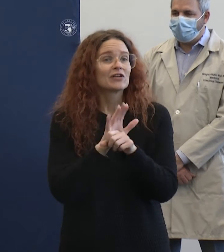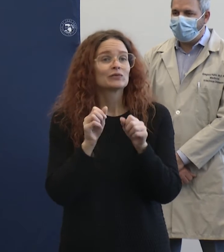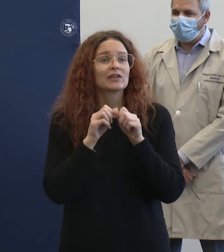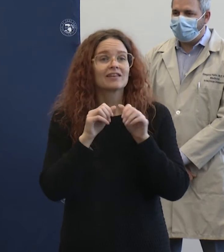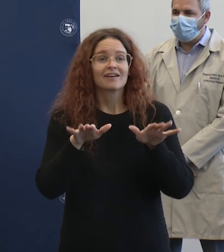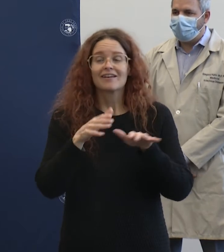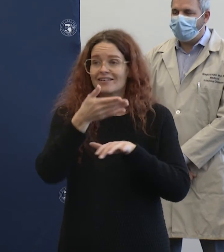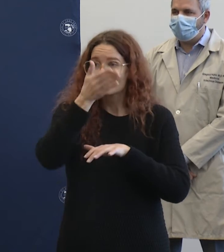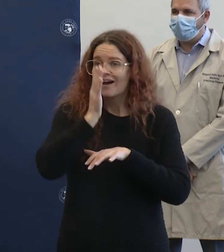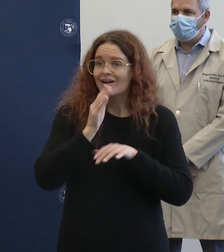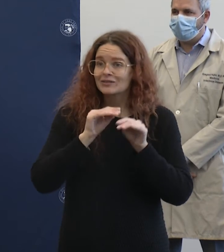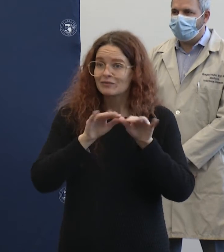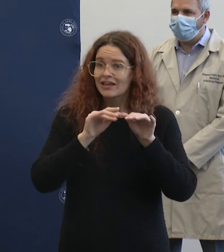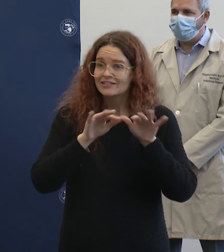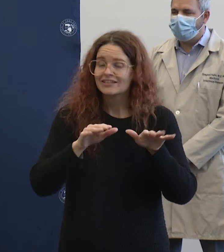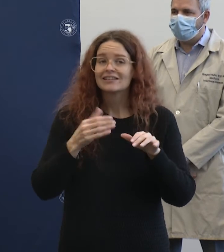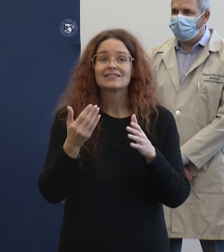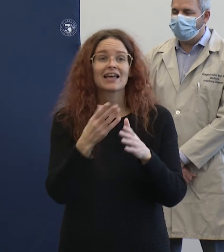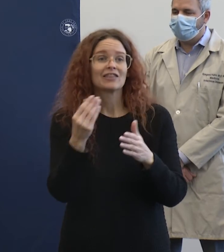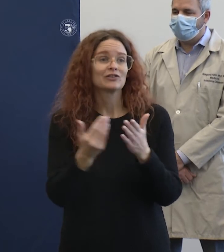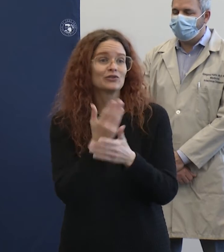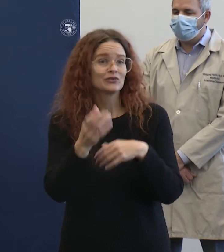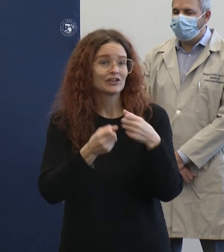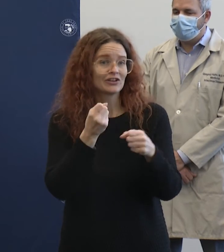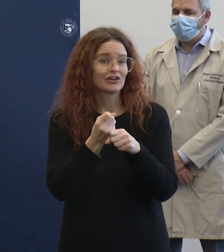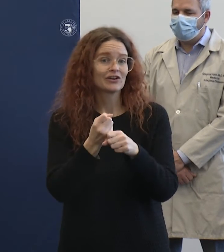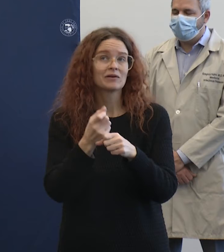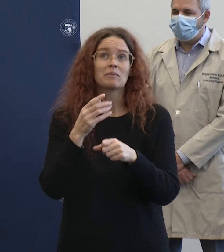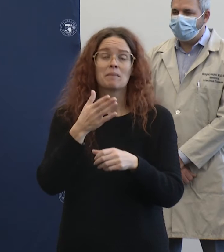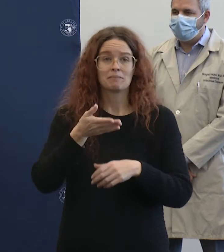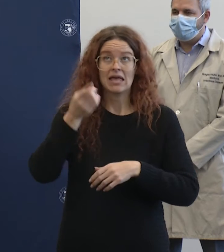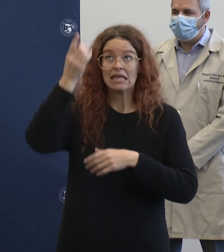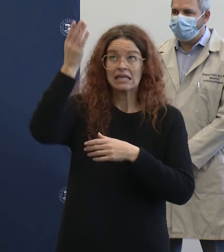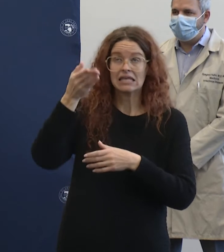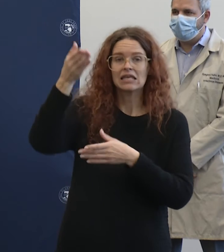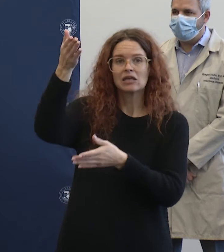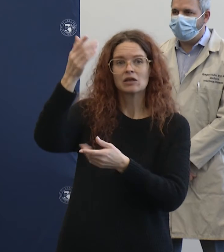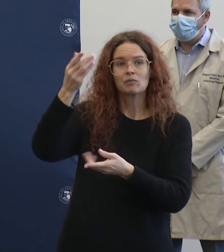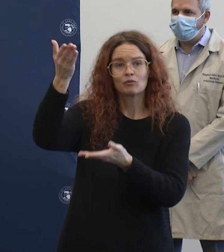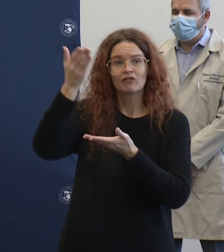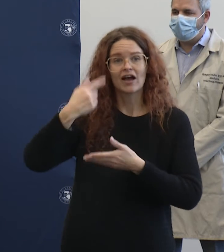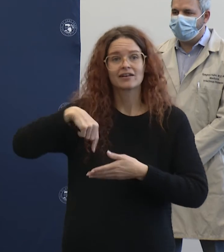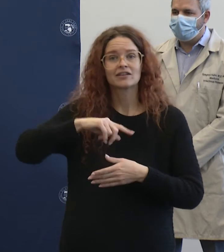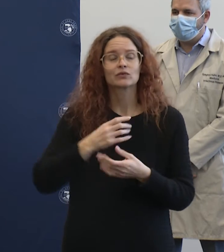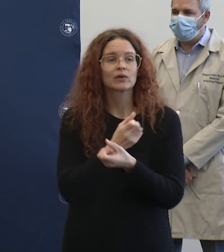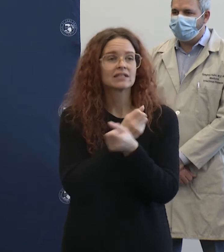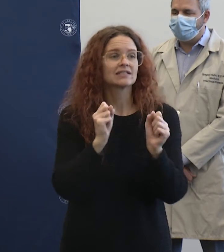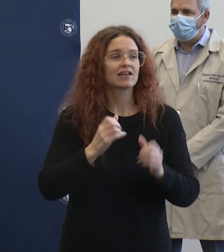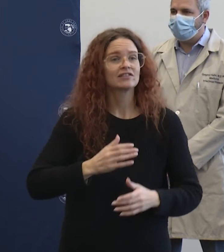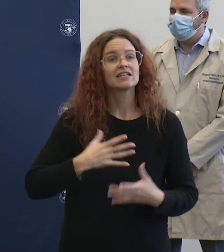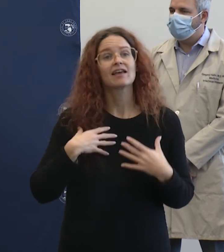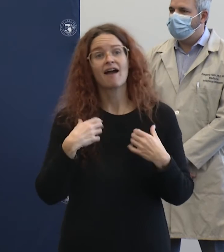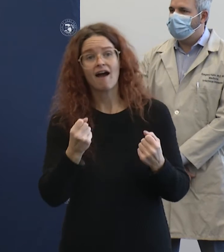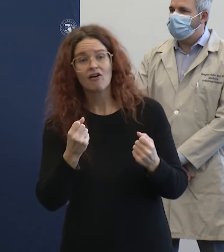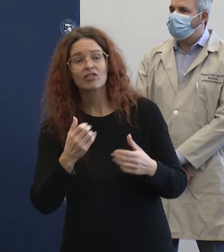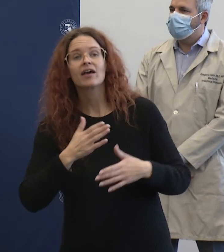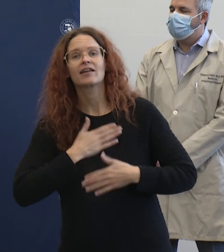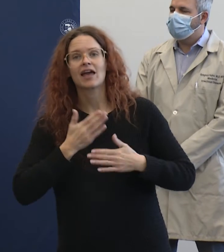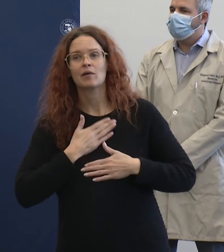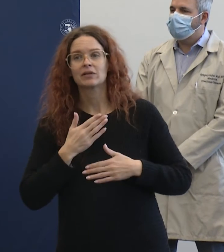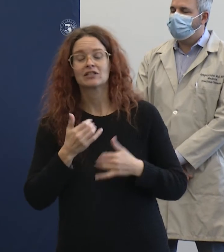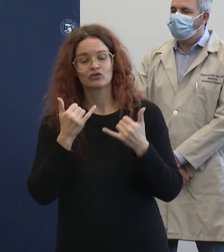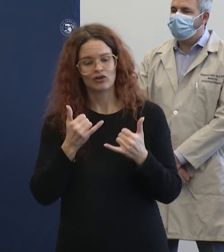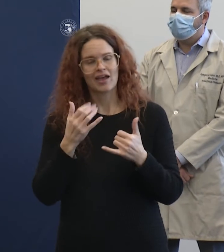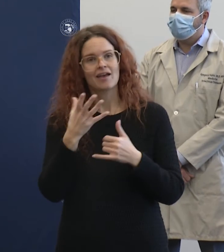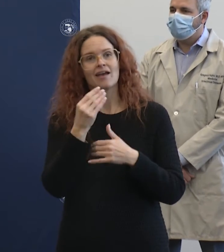year. May He provide us all with health, safety, happiness today and every day of our lives. It